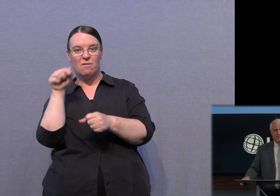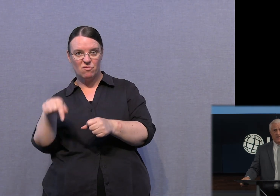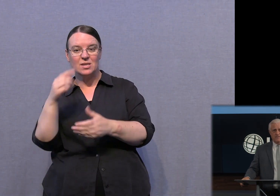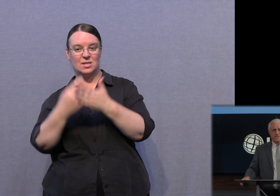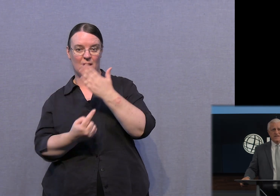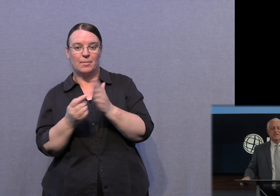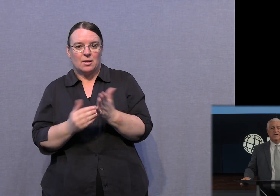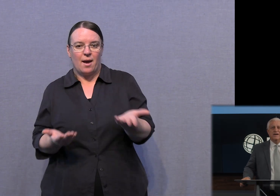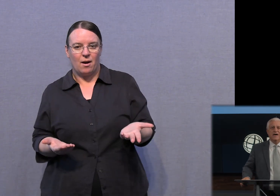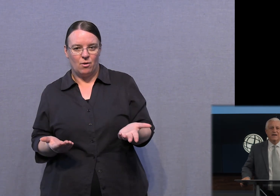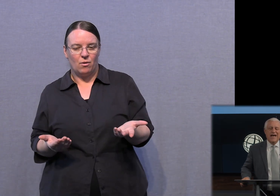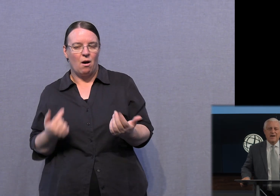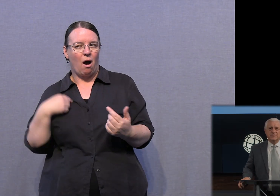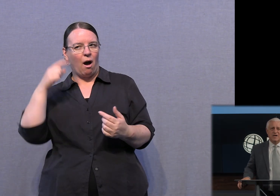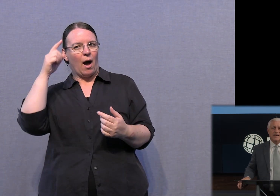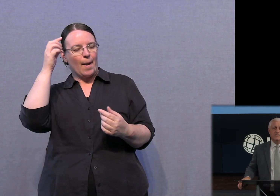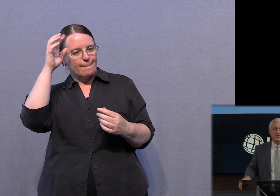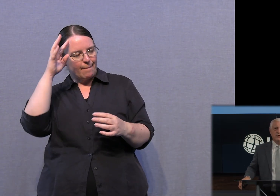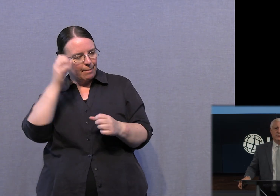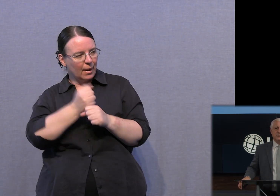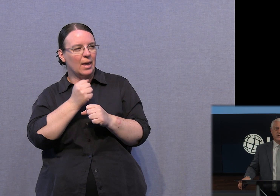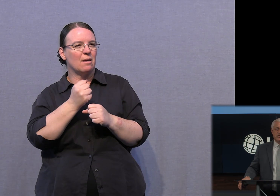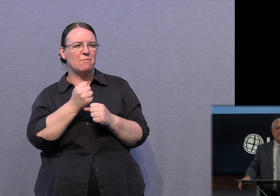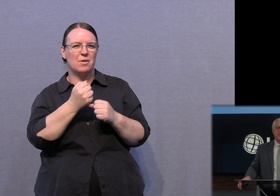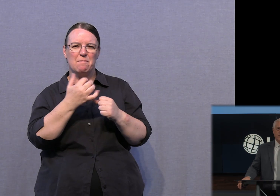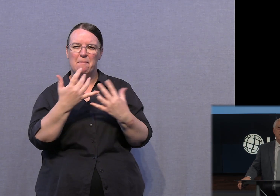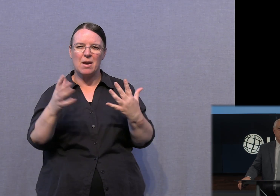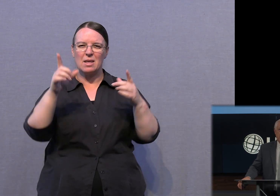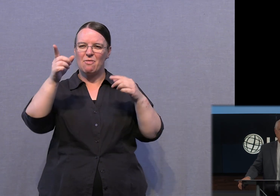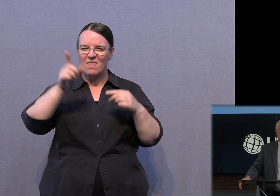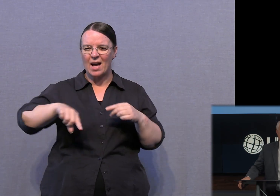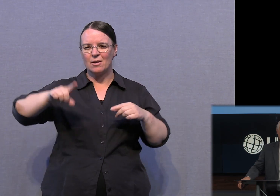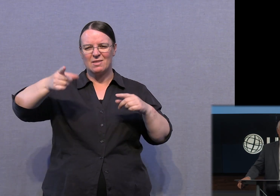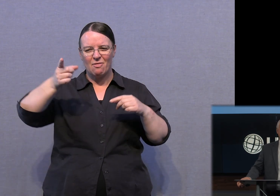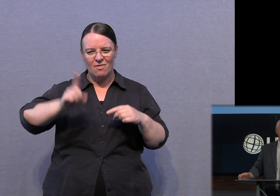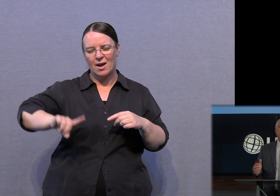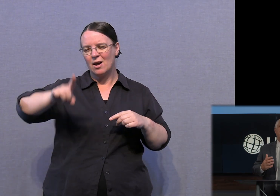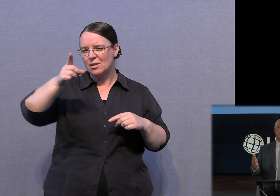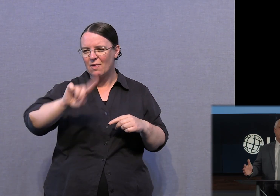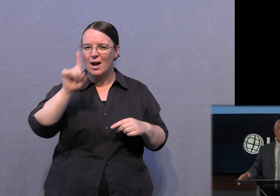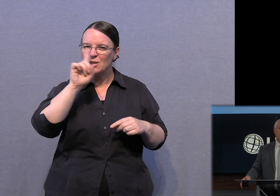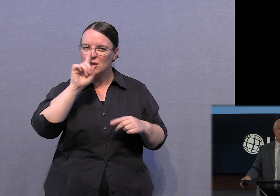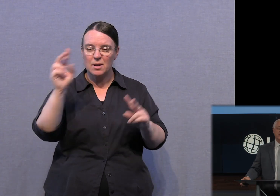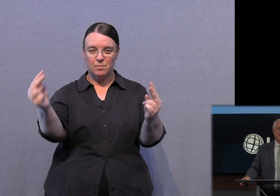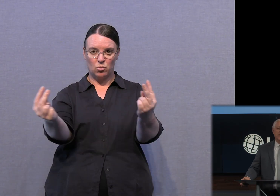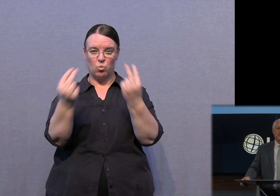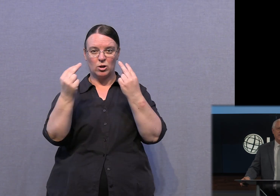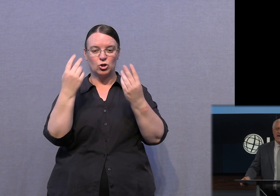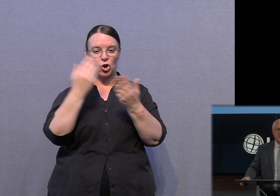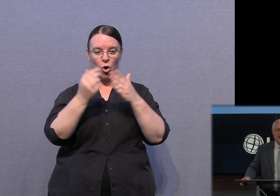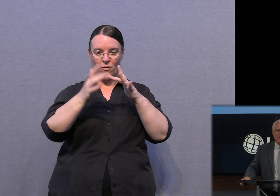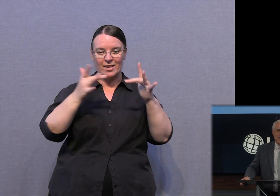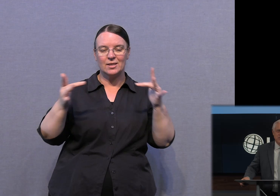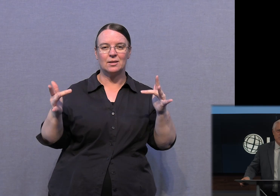people have visited an apostolic church service virtually that have never been exposed to